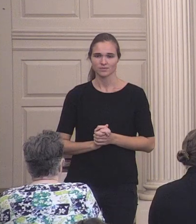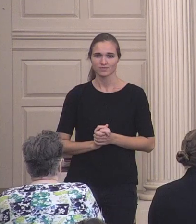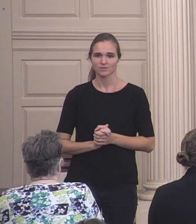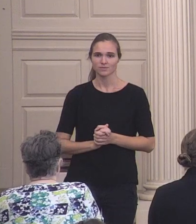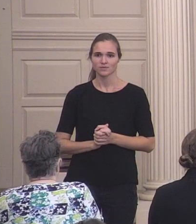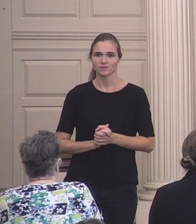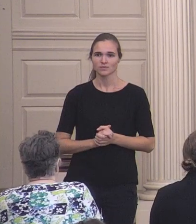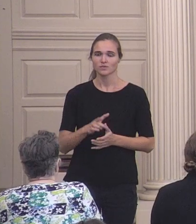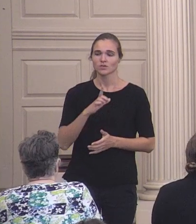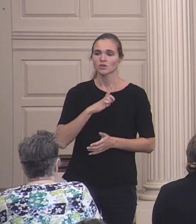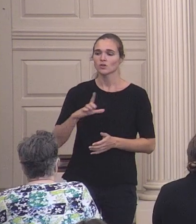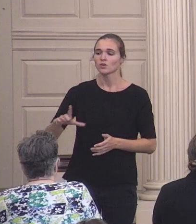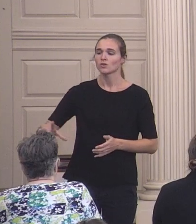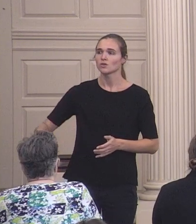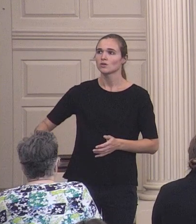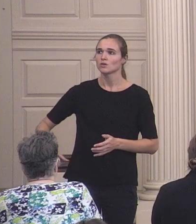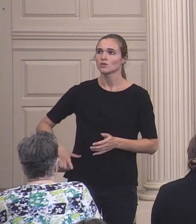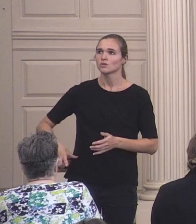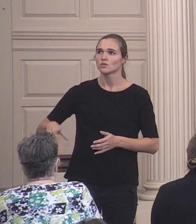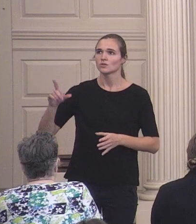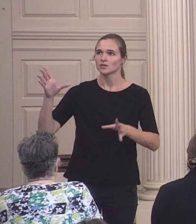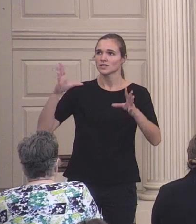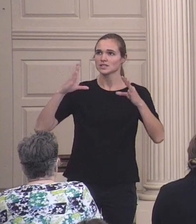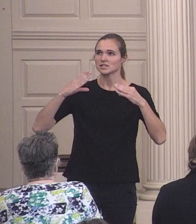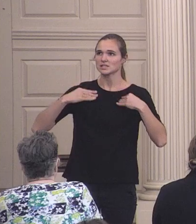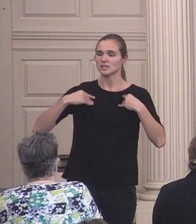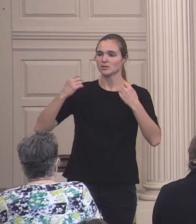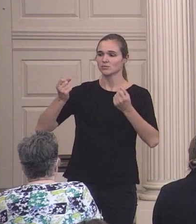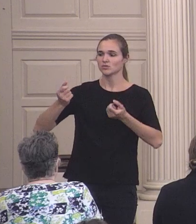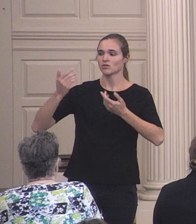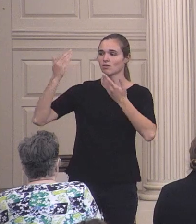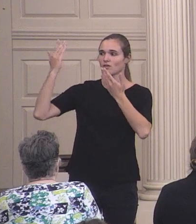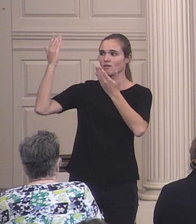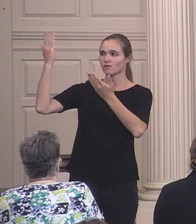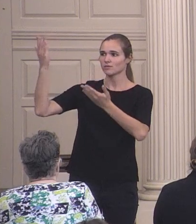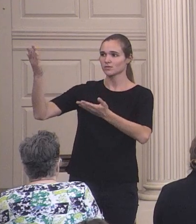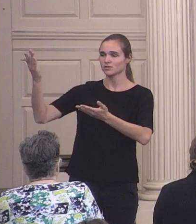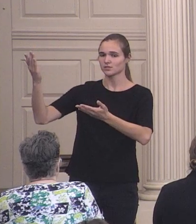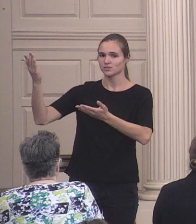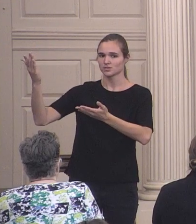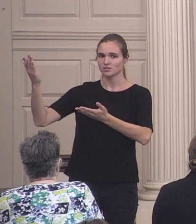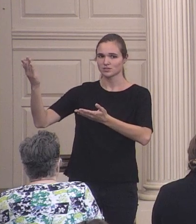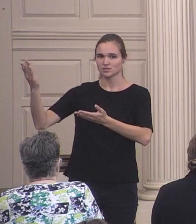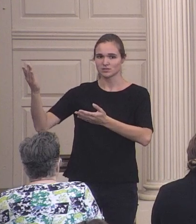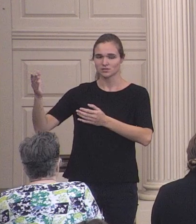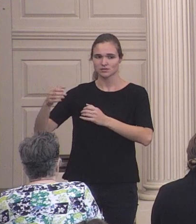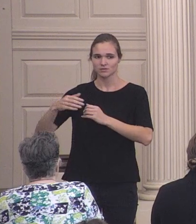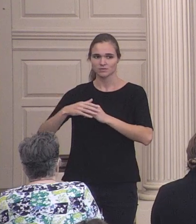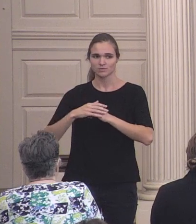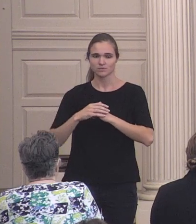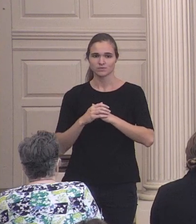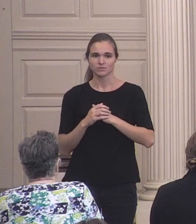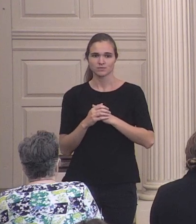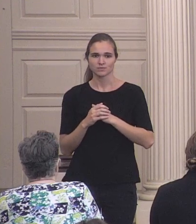Accept, O Lord, we pray, the offerings which we bring from the abundance of your